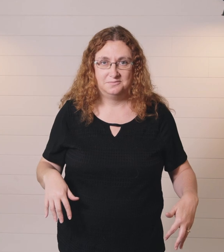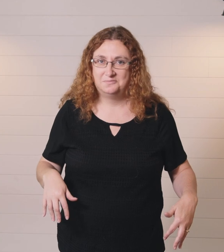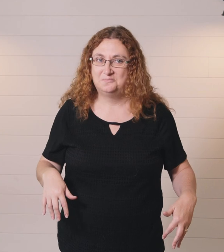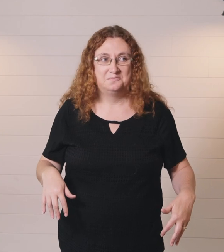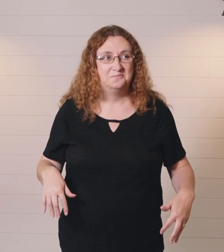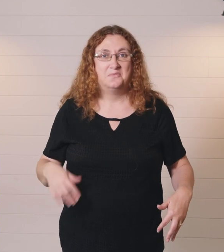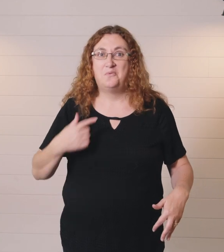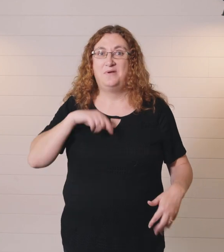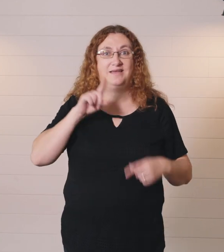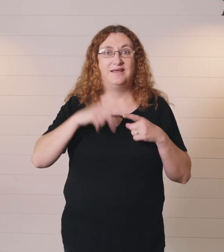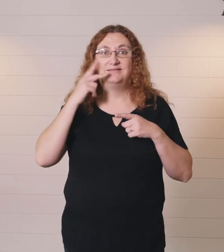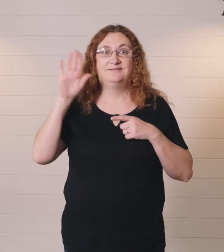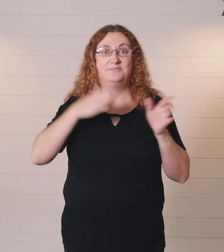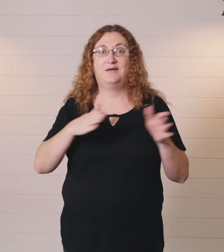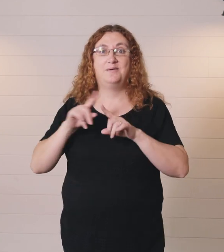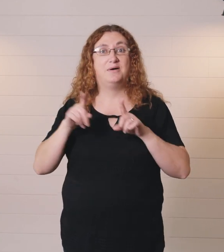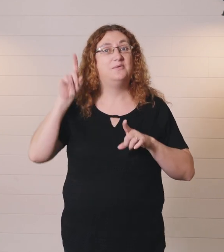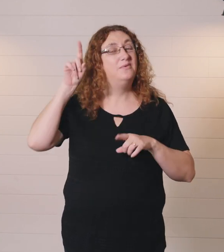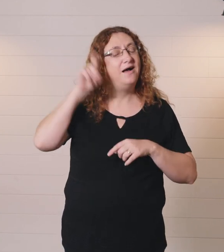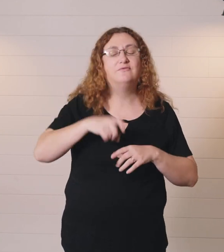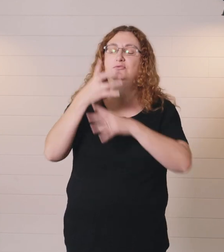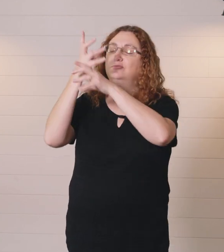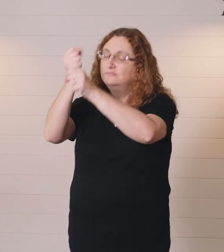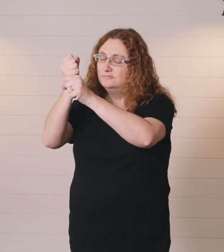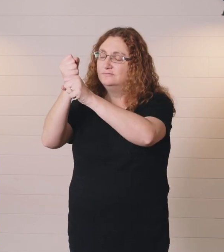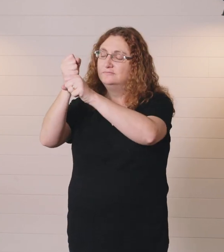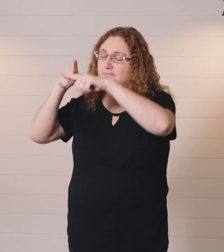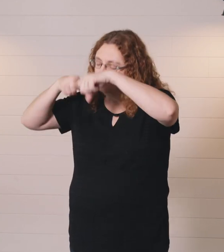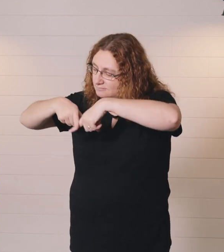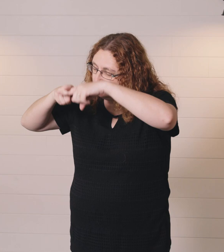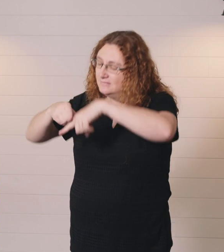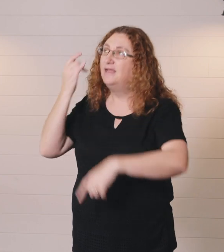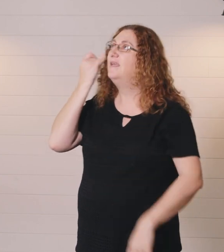it, we must trust that even when I